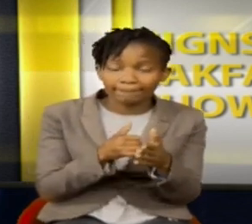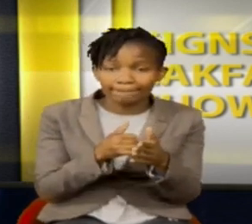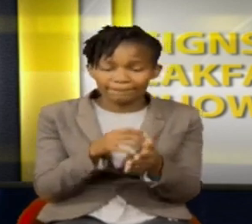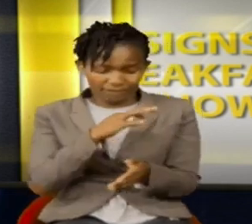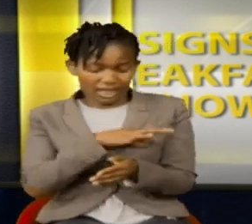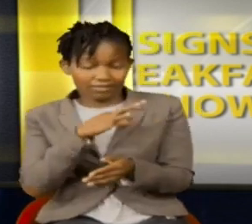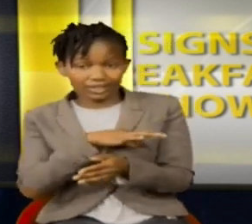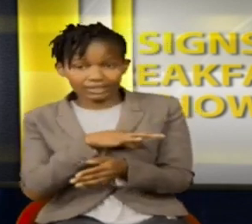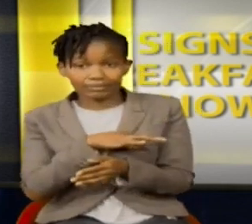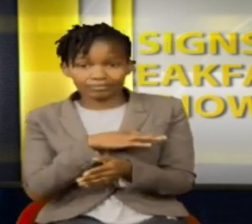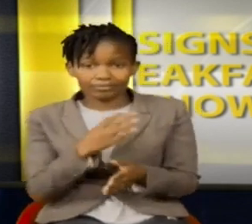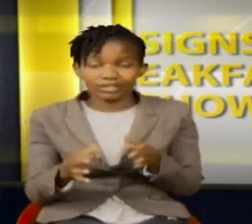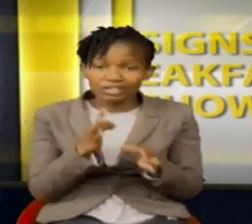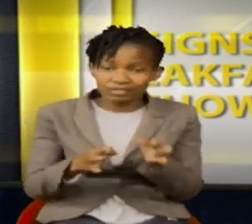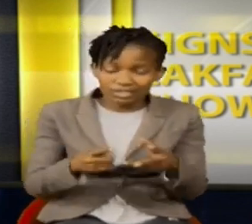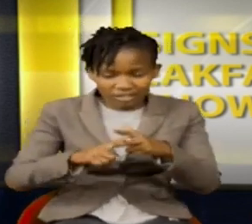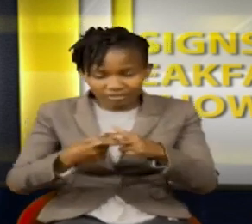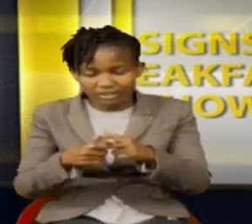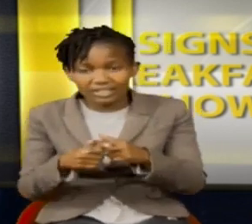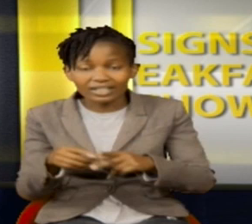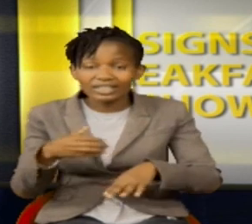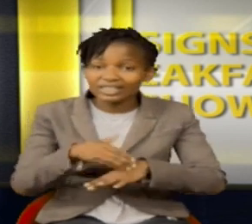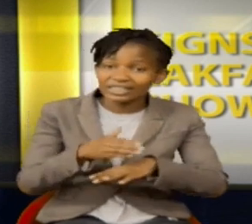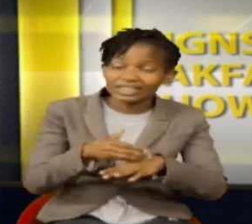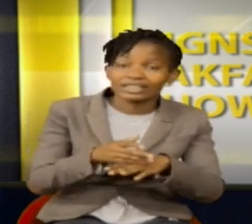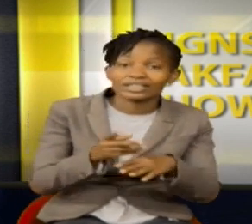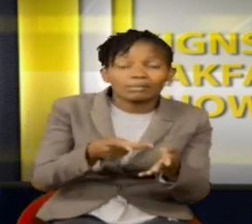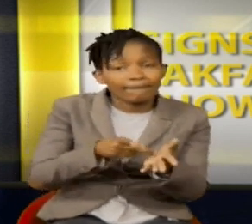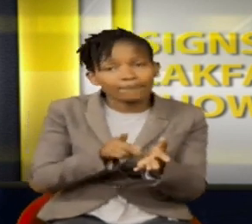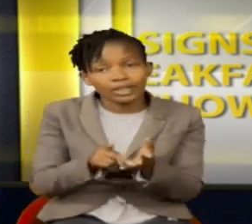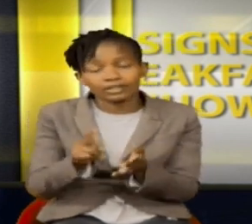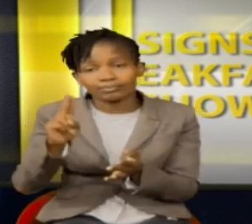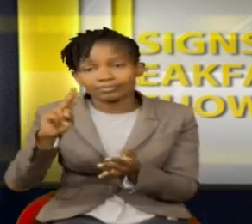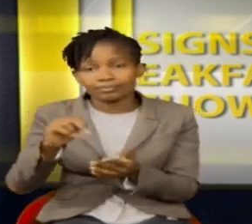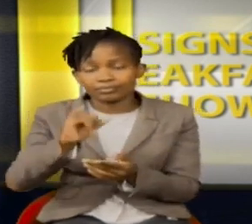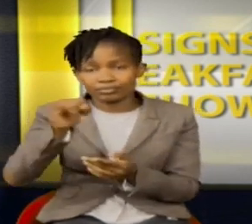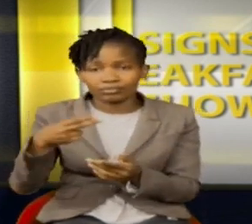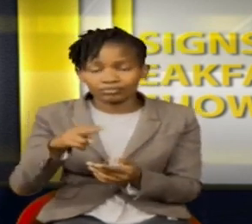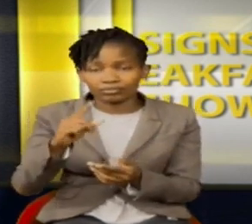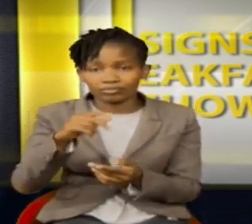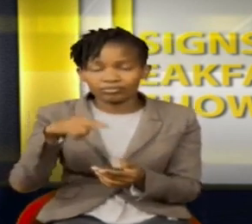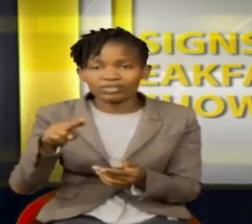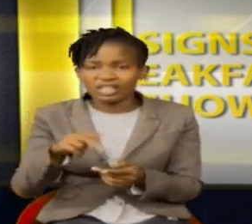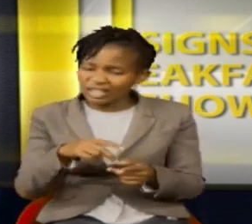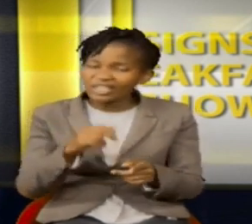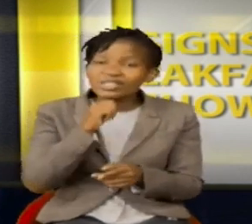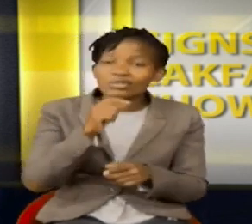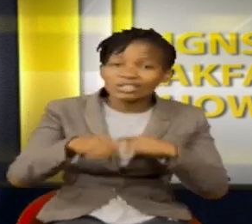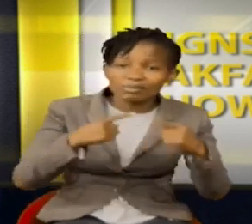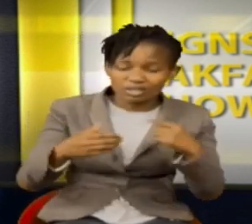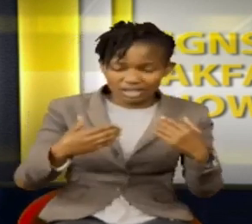invest somewhere? Yes. Start a business. Yeah. And business, let me tell you, Kakson, it's not about having a million shilling at it